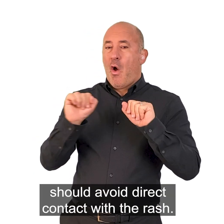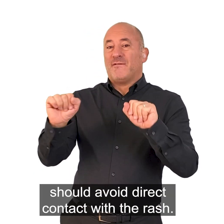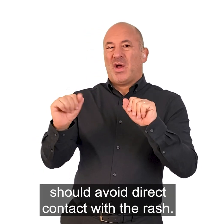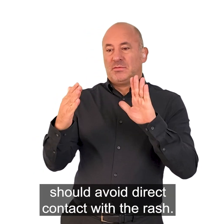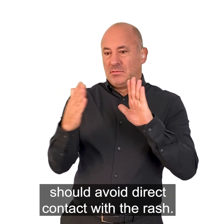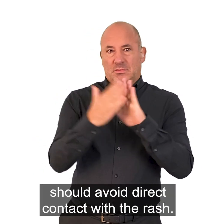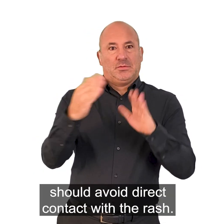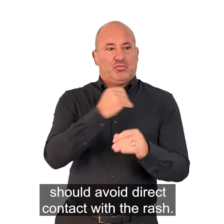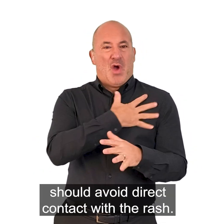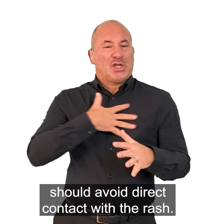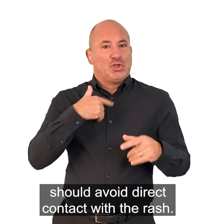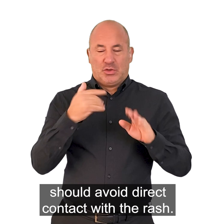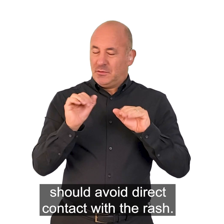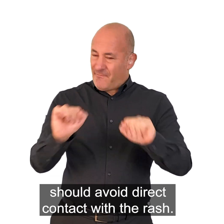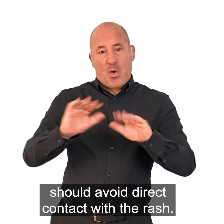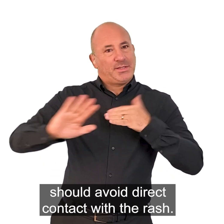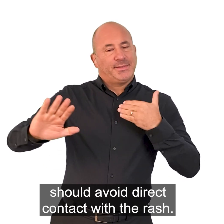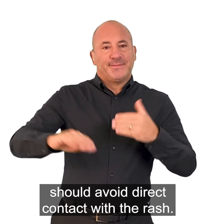should avoid direct contact with the rash.